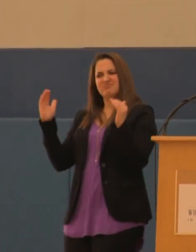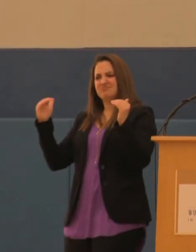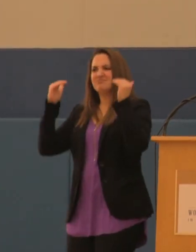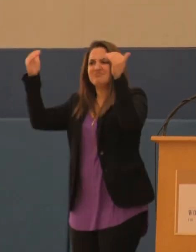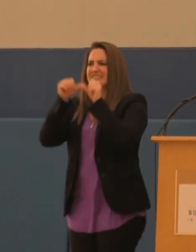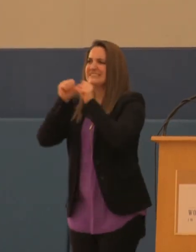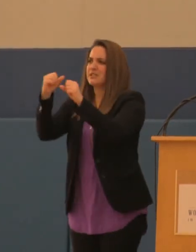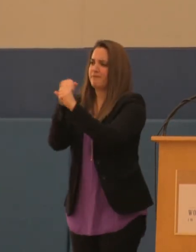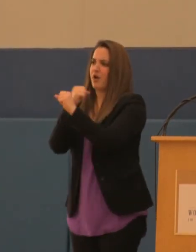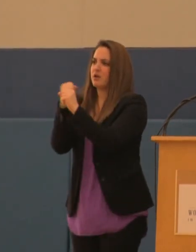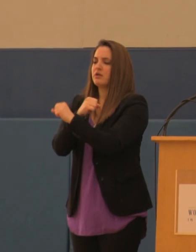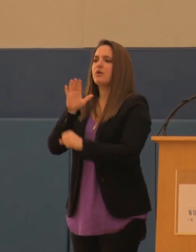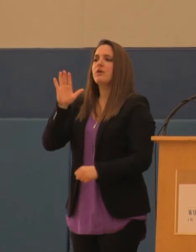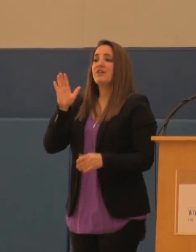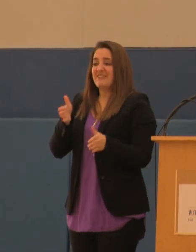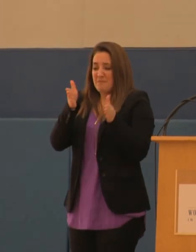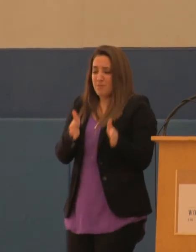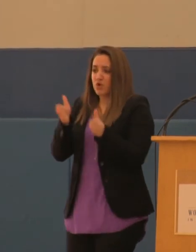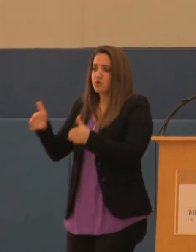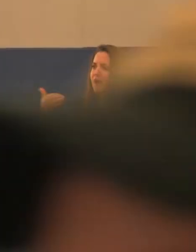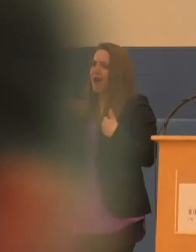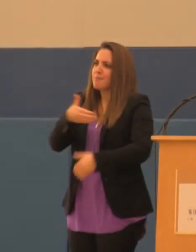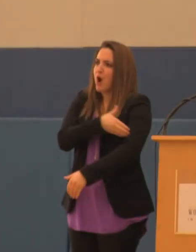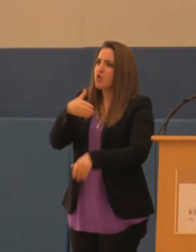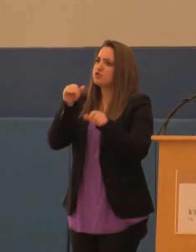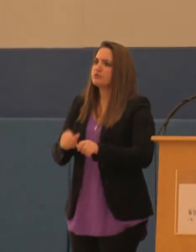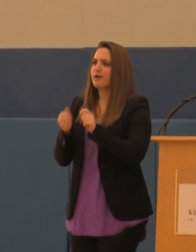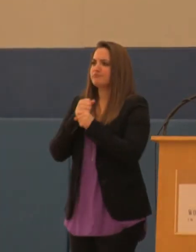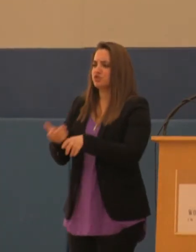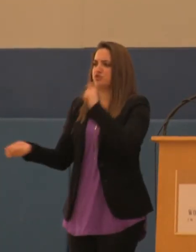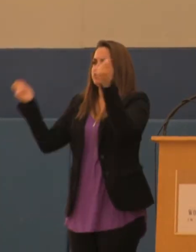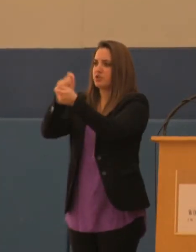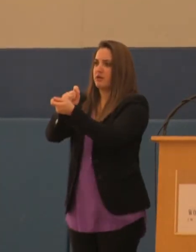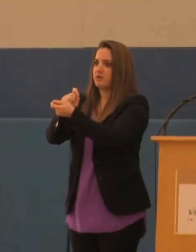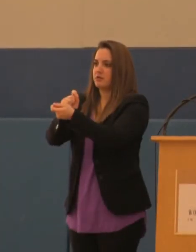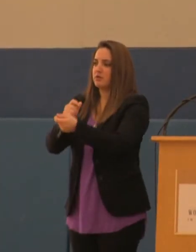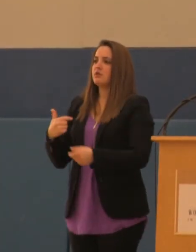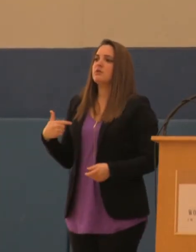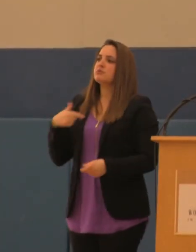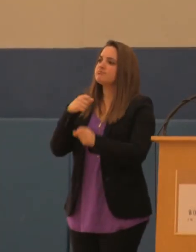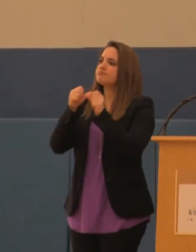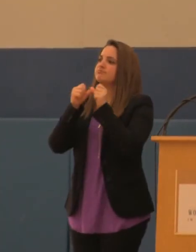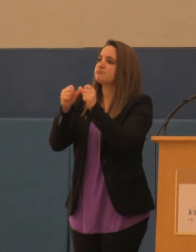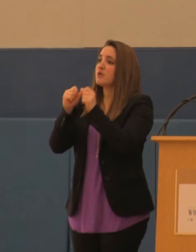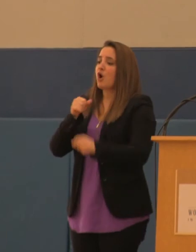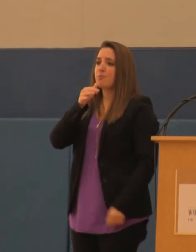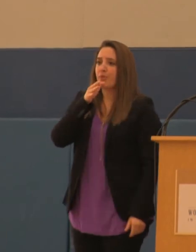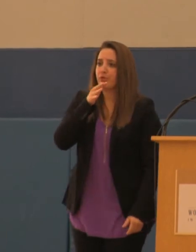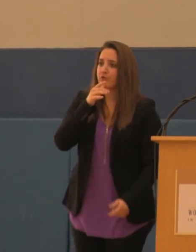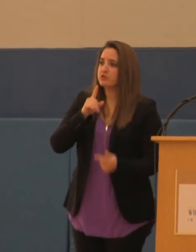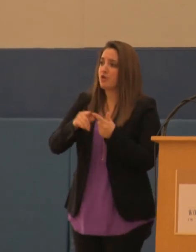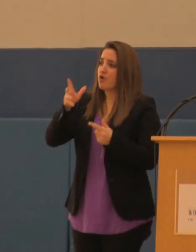the power that you have as an individual to bring about this change. We need to carry on the voices of our mothers and